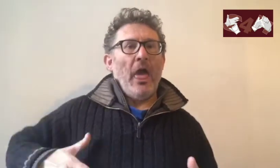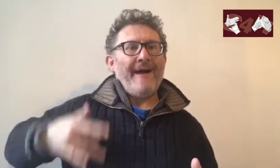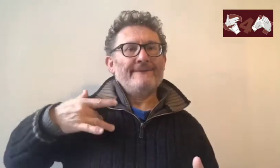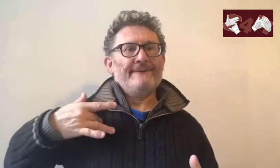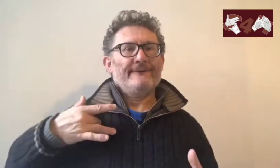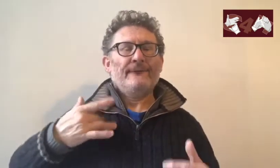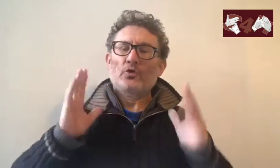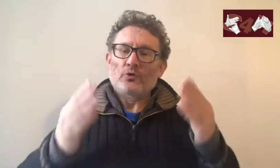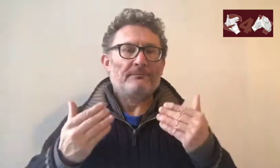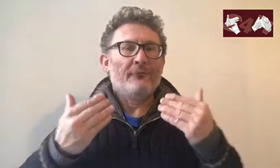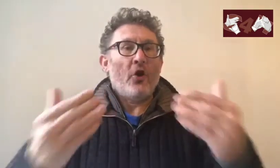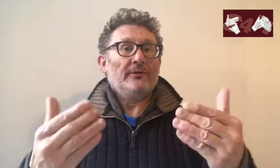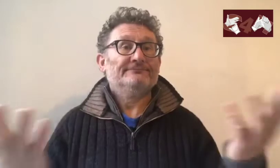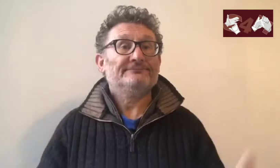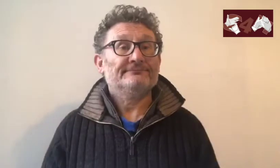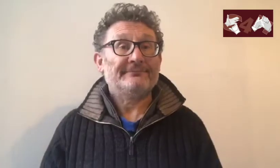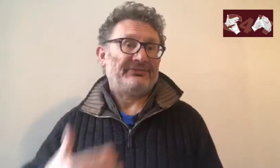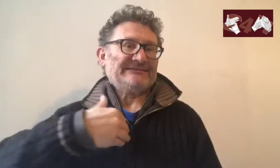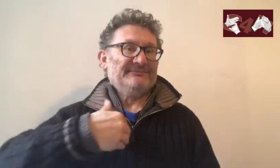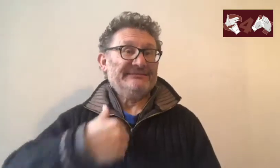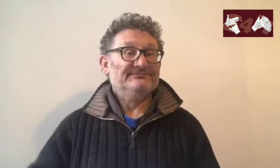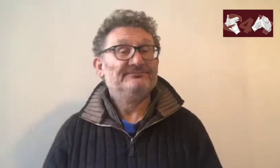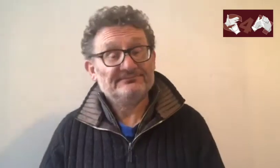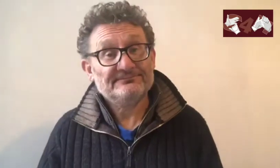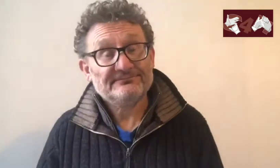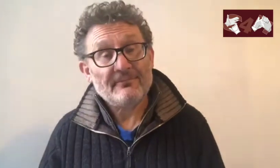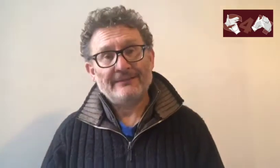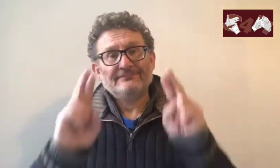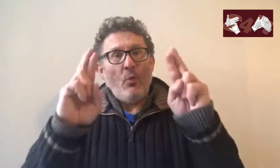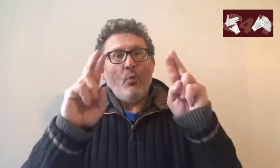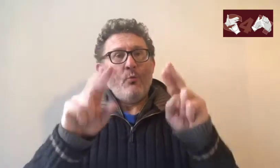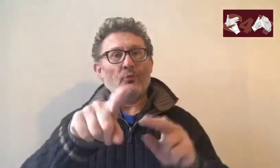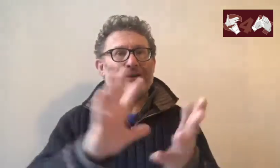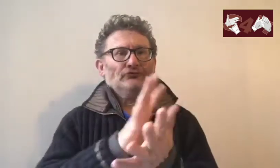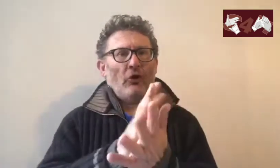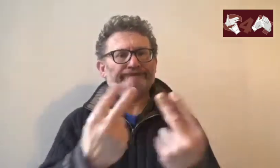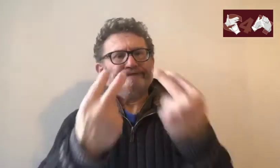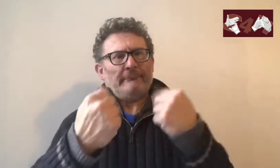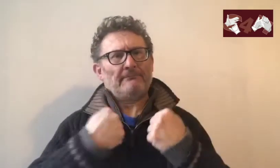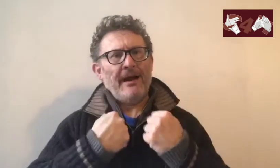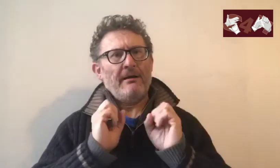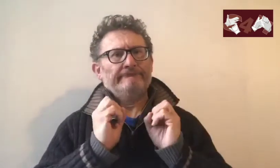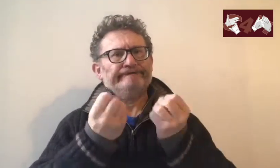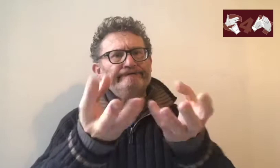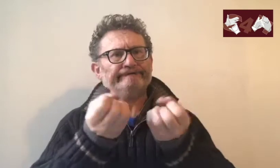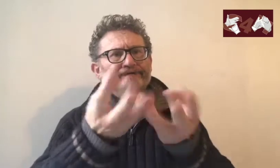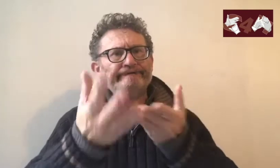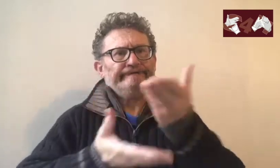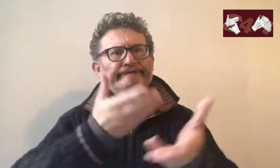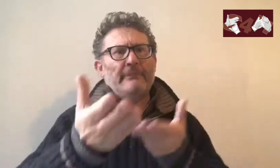learning curve for me that you can just move on in life. You can. And so I really hope you've enjoyed watching this session today